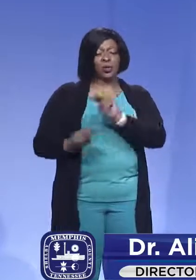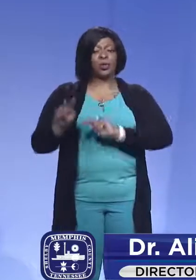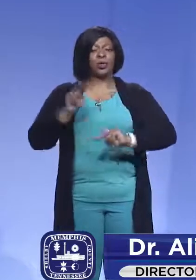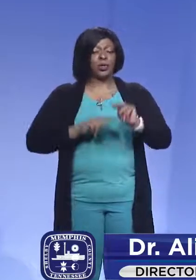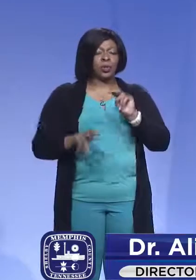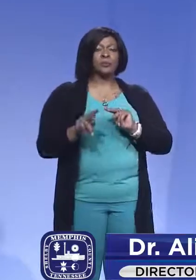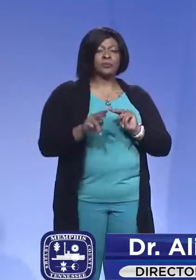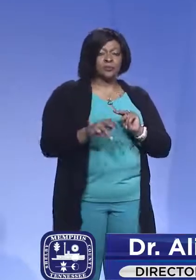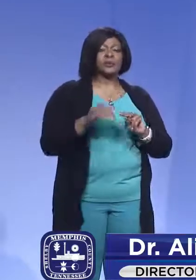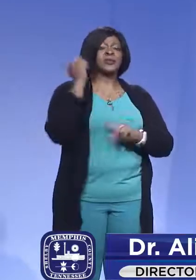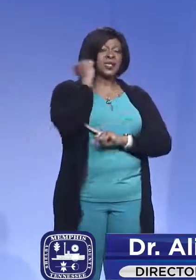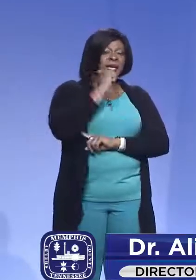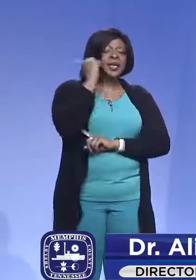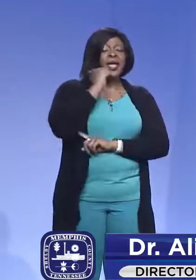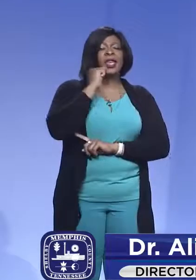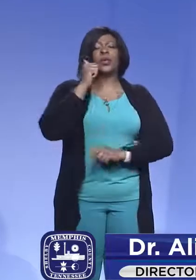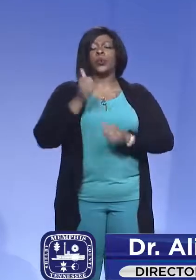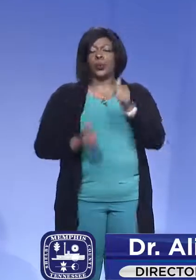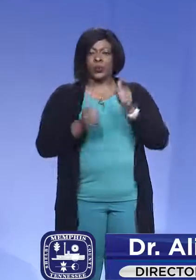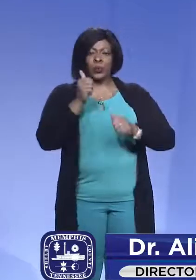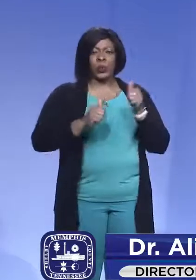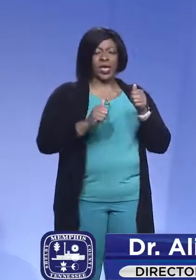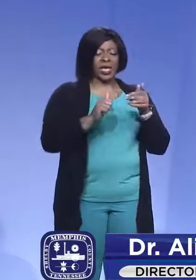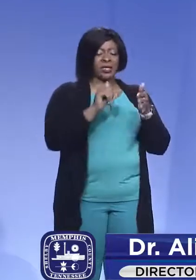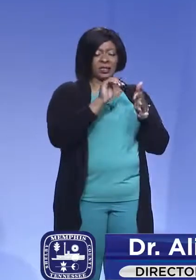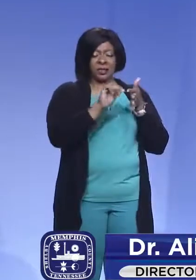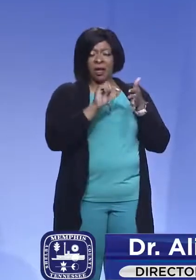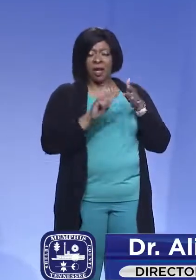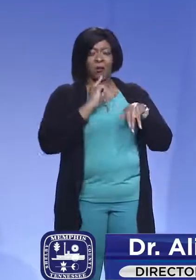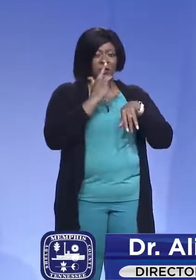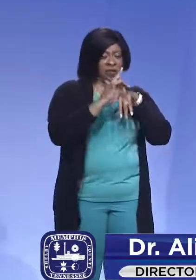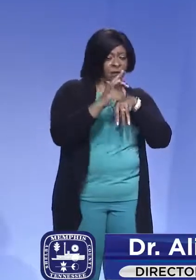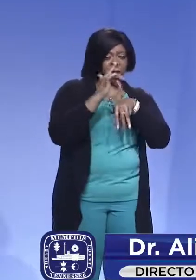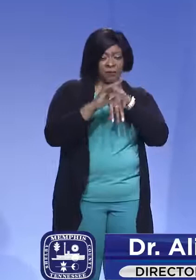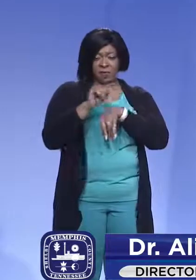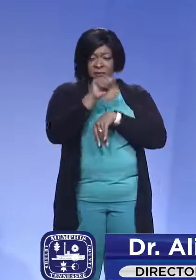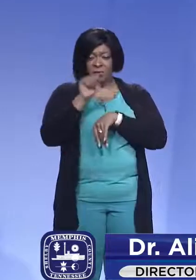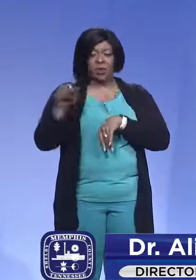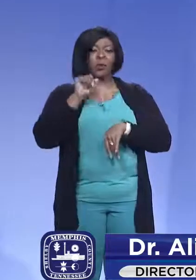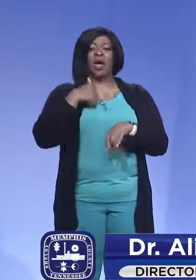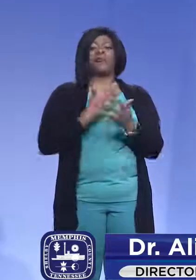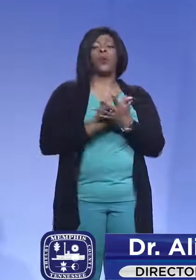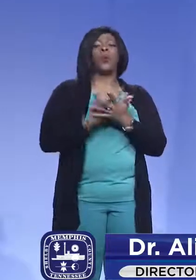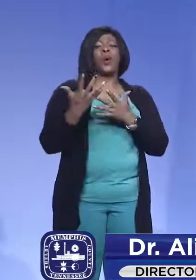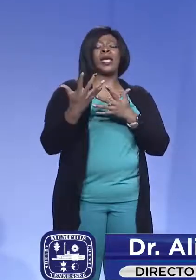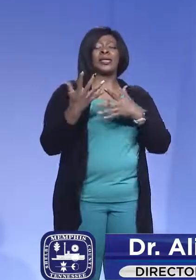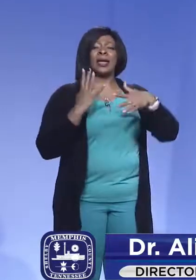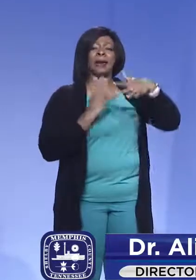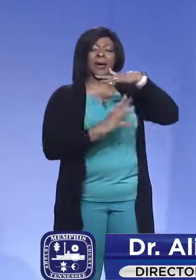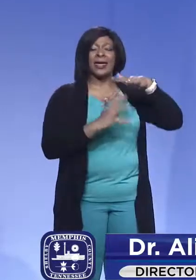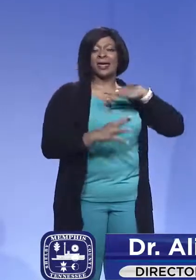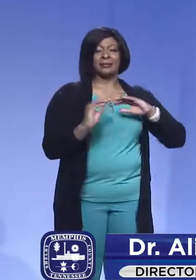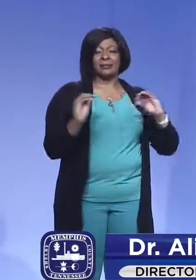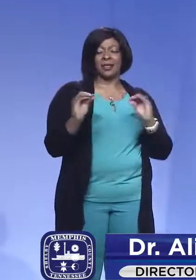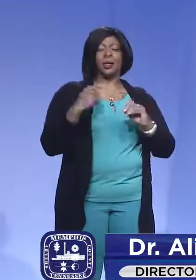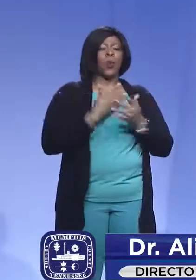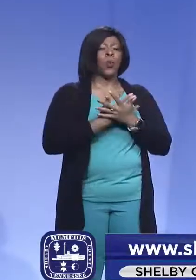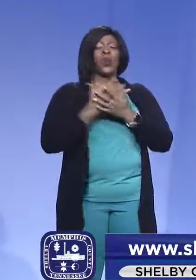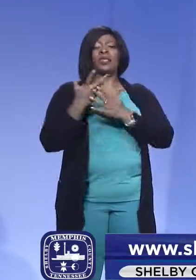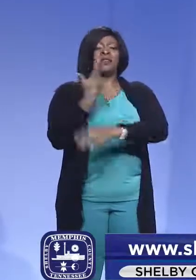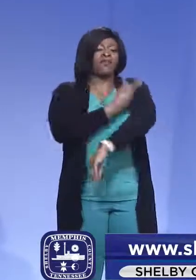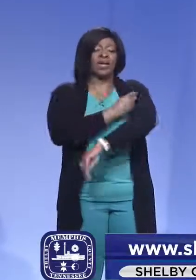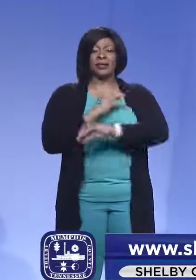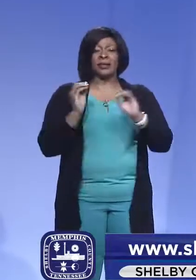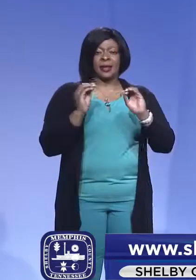really day to day which slots are open so that we don't have any wasted capacity and that we don't have any wasted